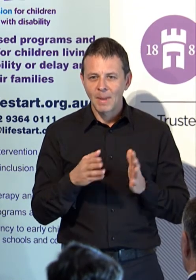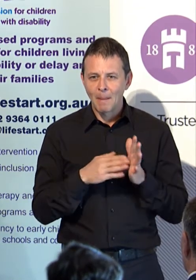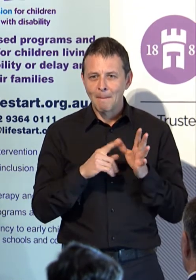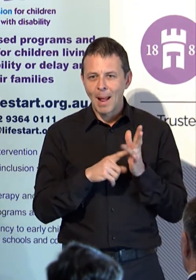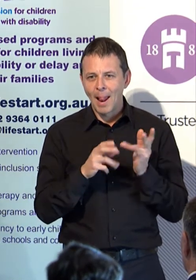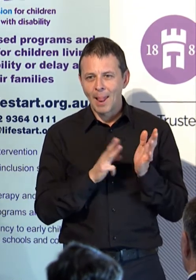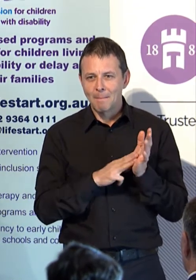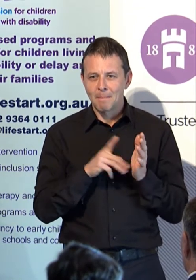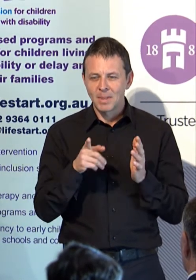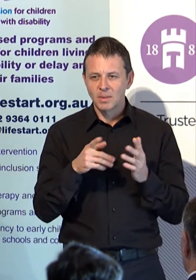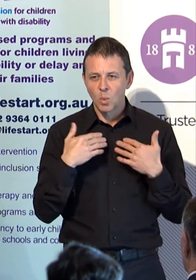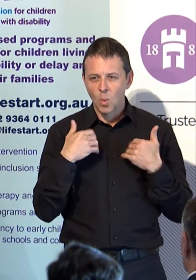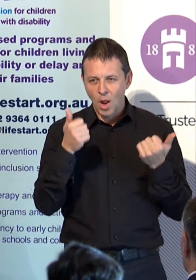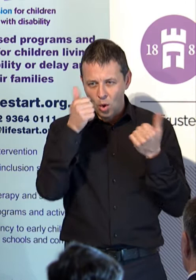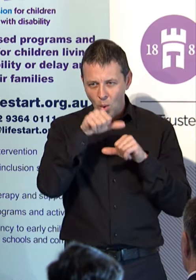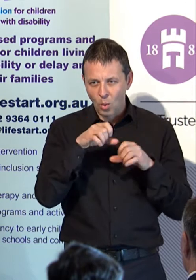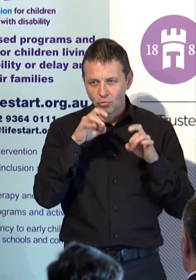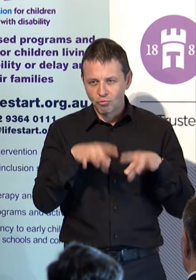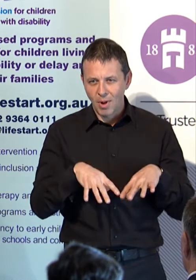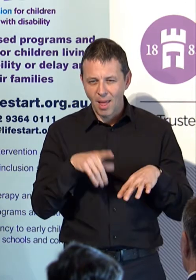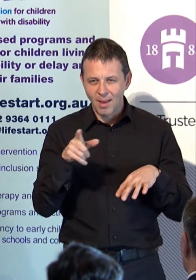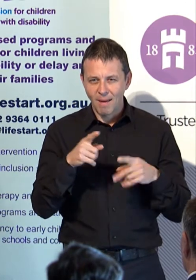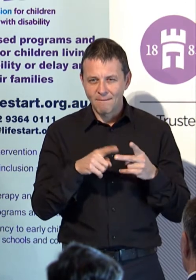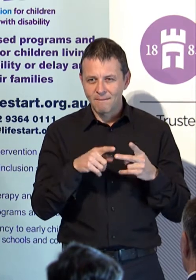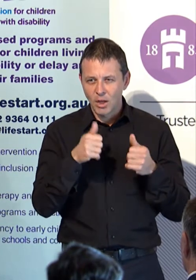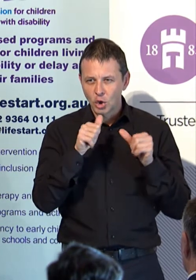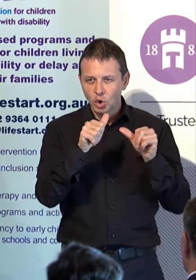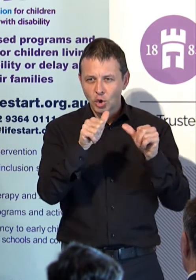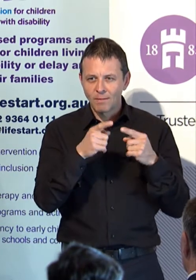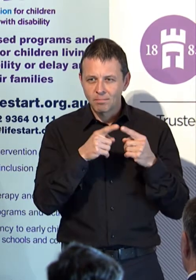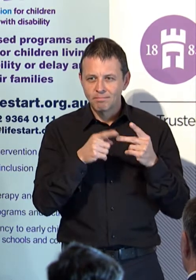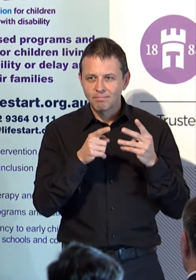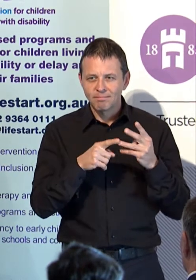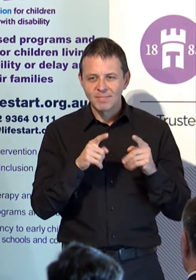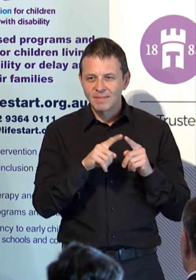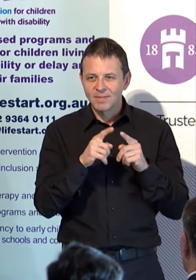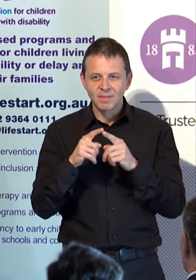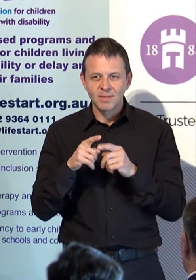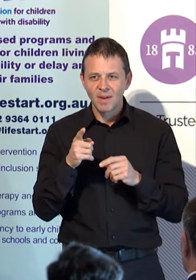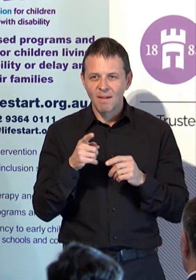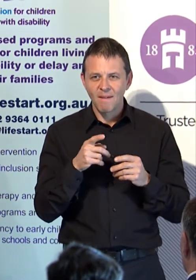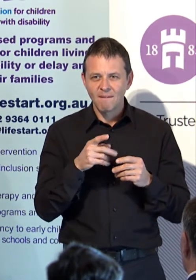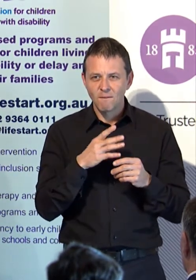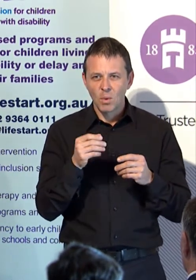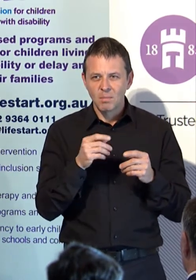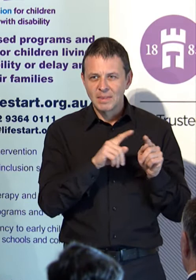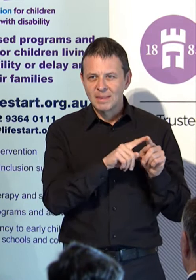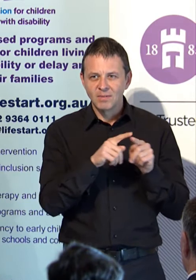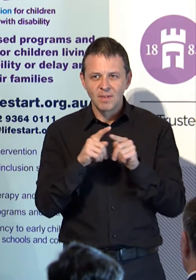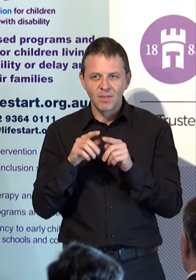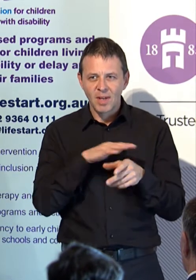distinguished Australian. He has achieved so much across such a variety of